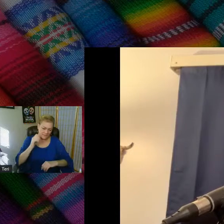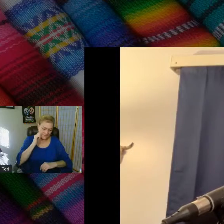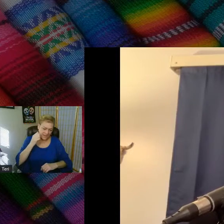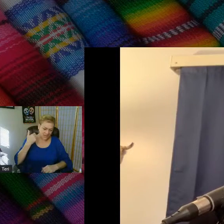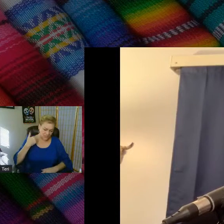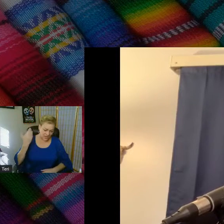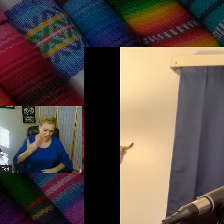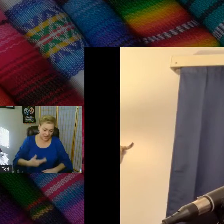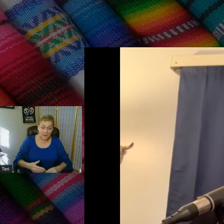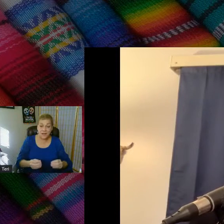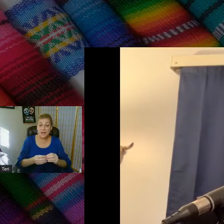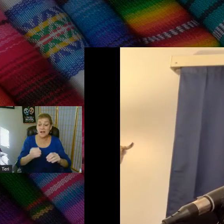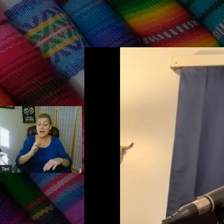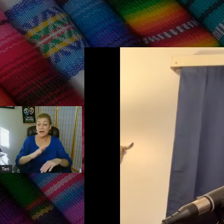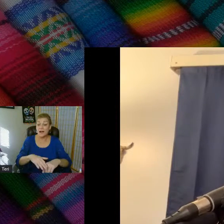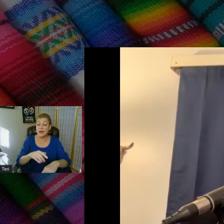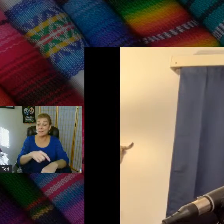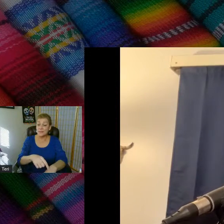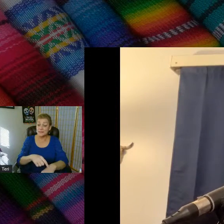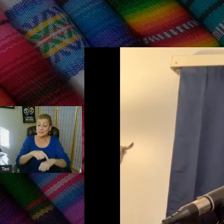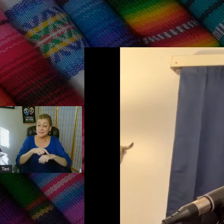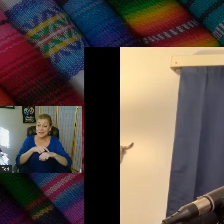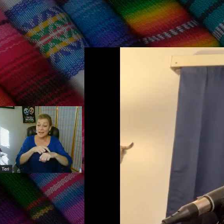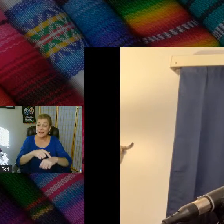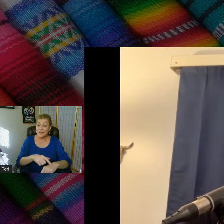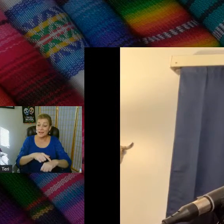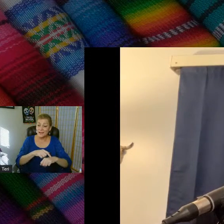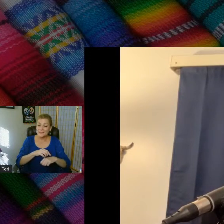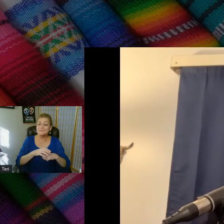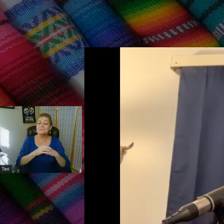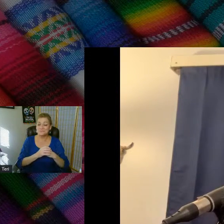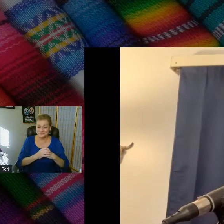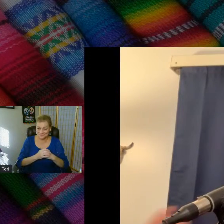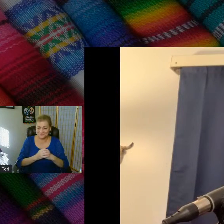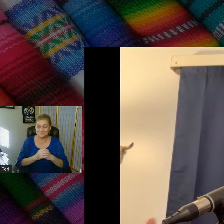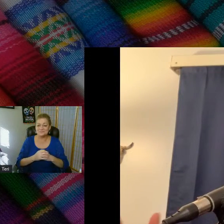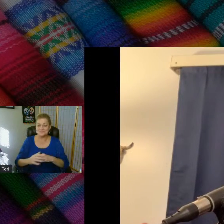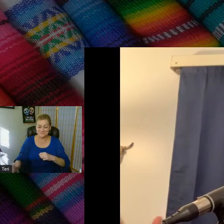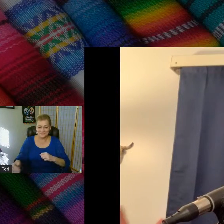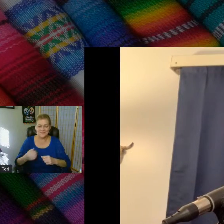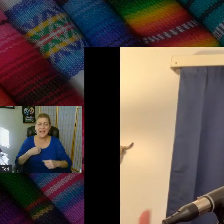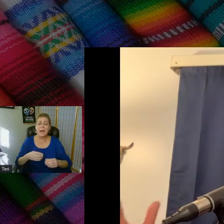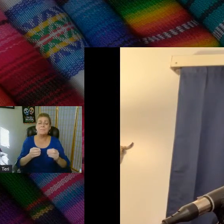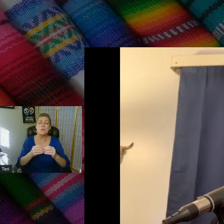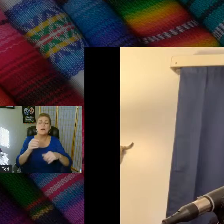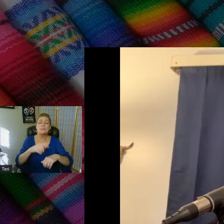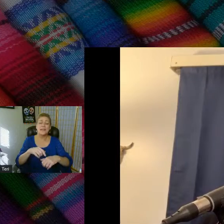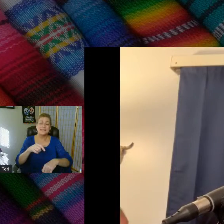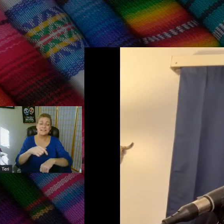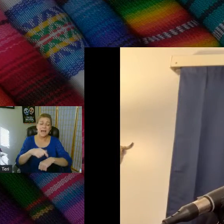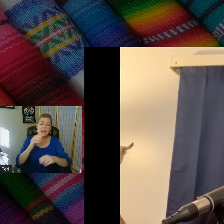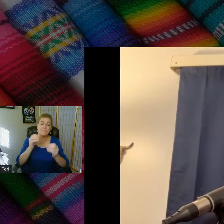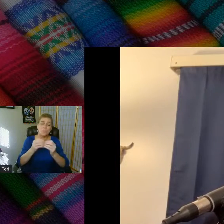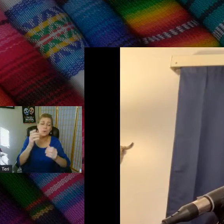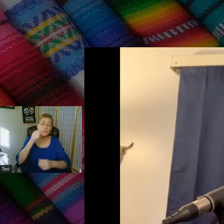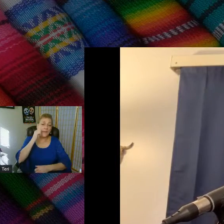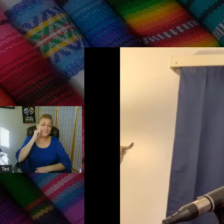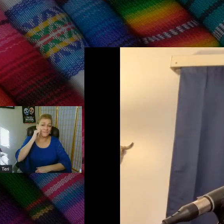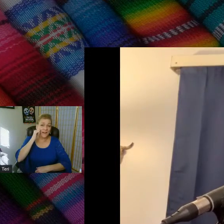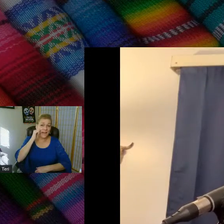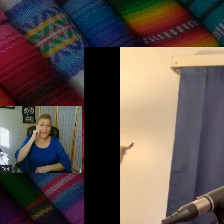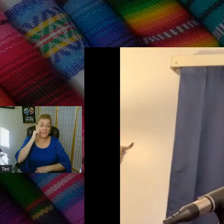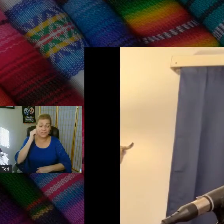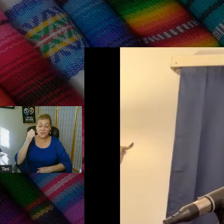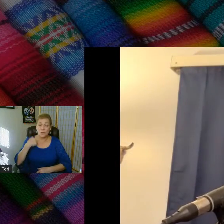I am more than time. I am more than flesh, I am more than time. We